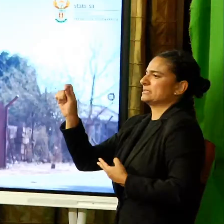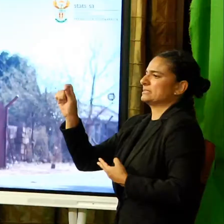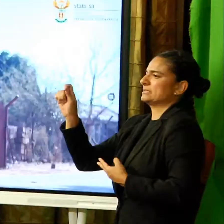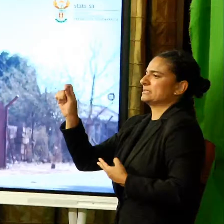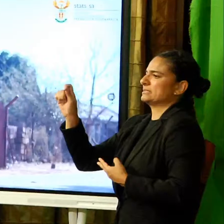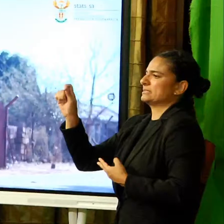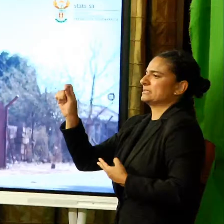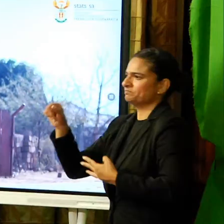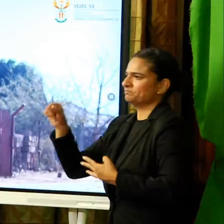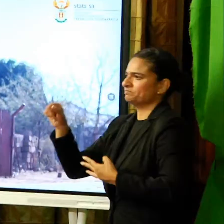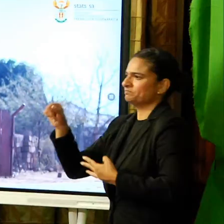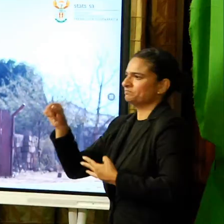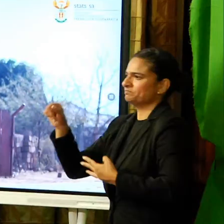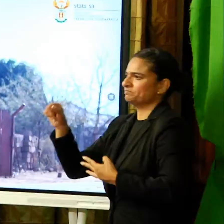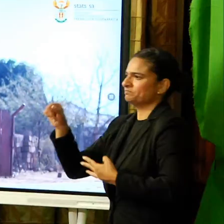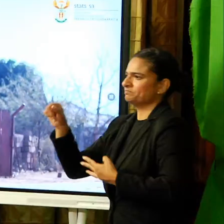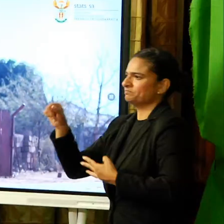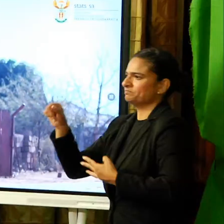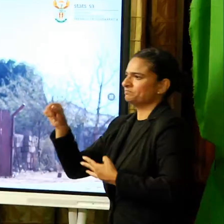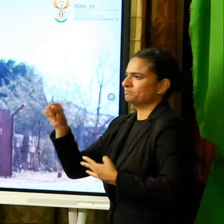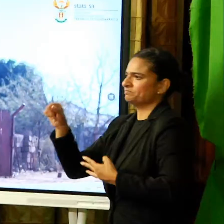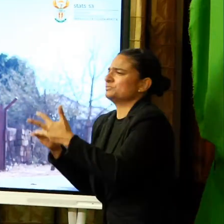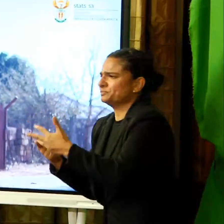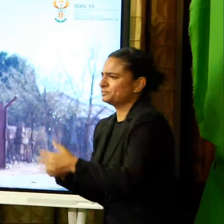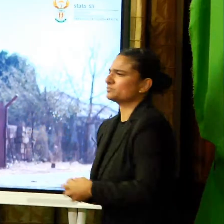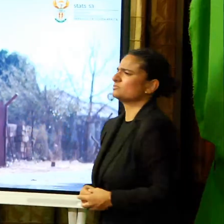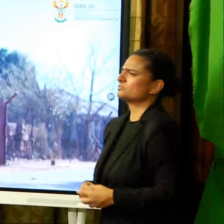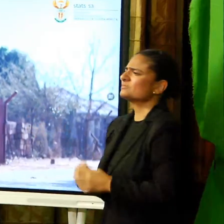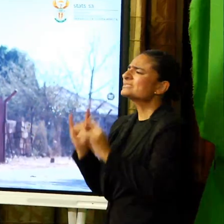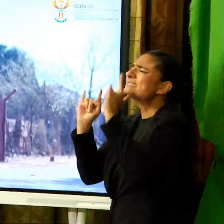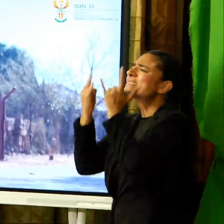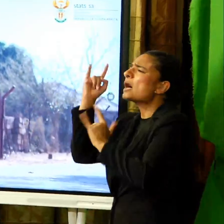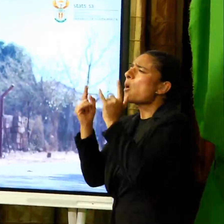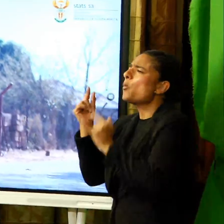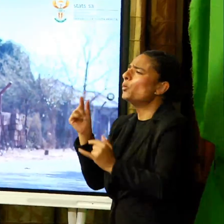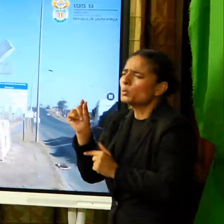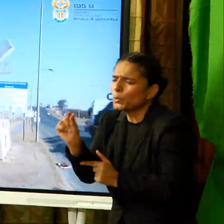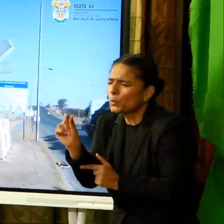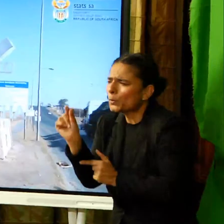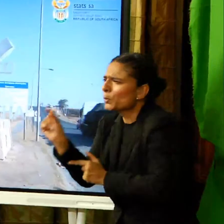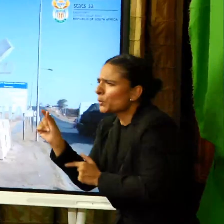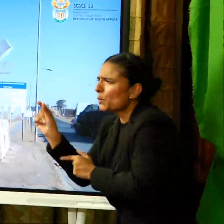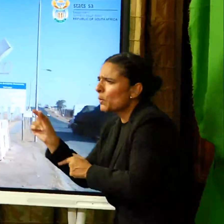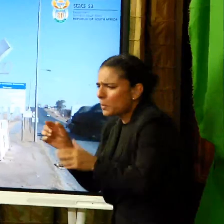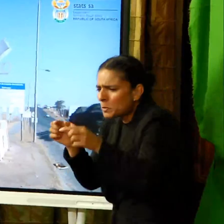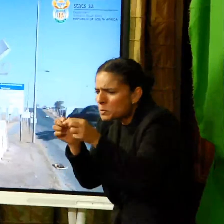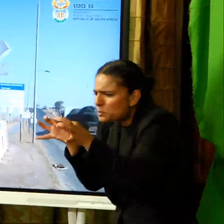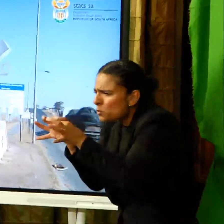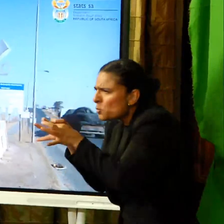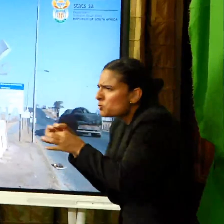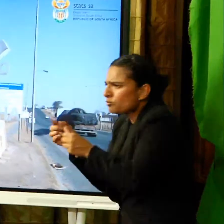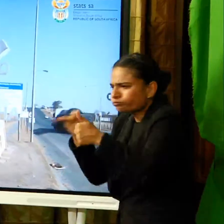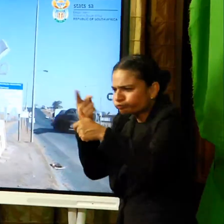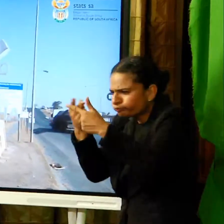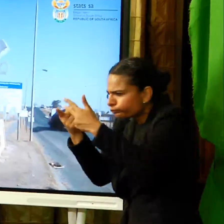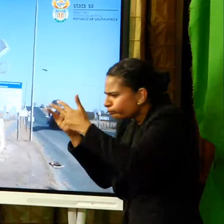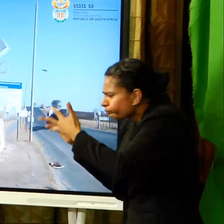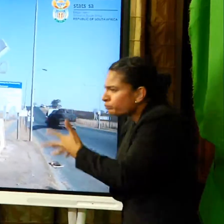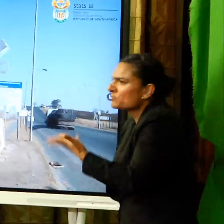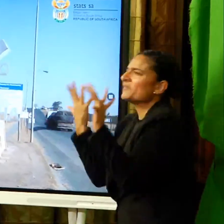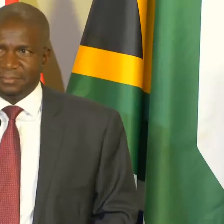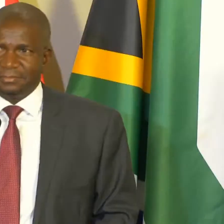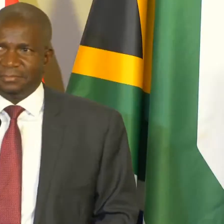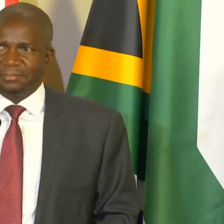and the entire province of Limpopo were counted during the census. Mthatha in the Eastern